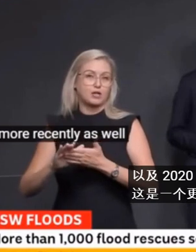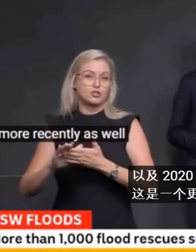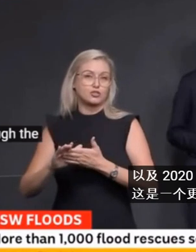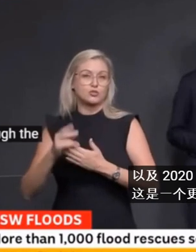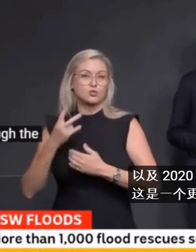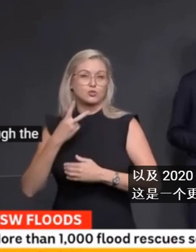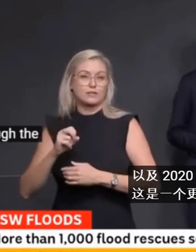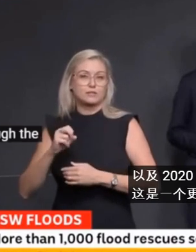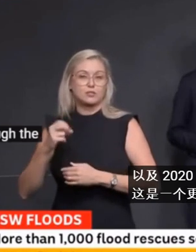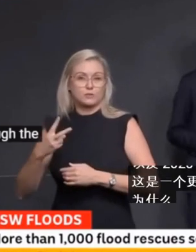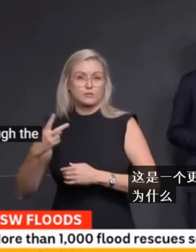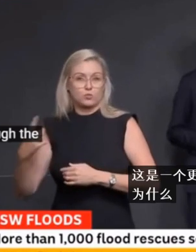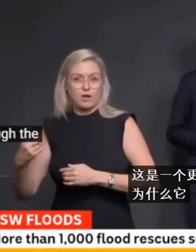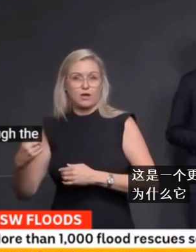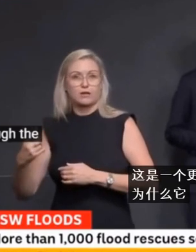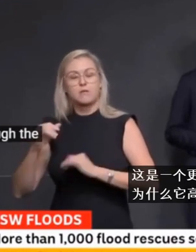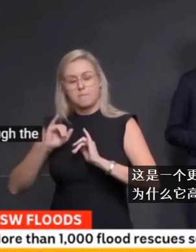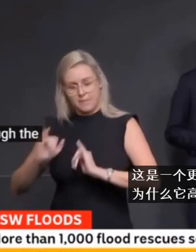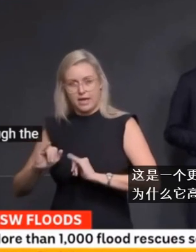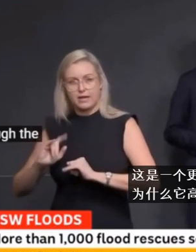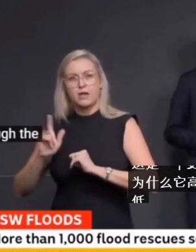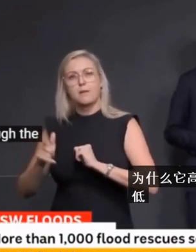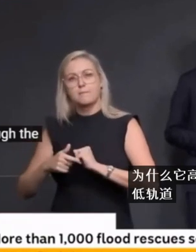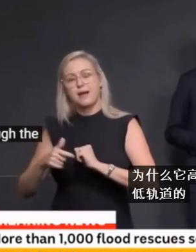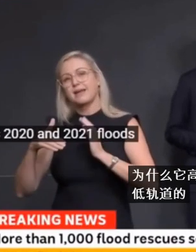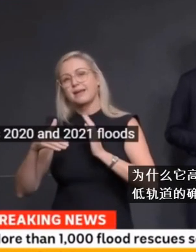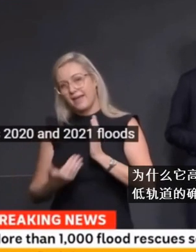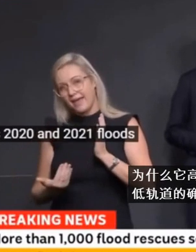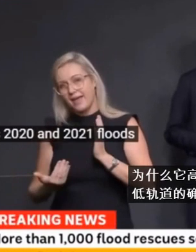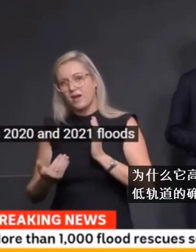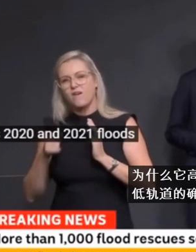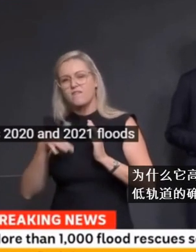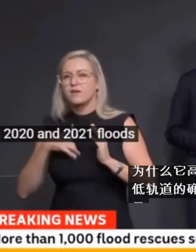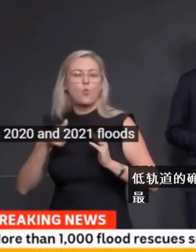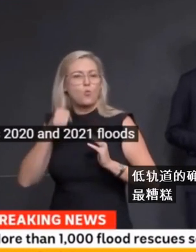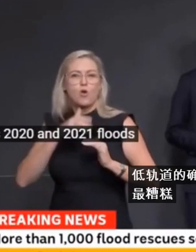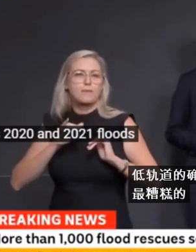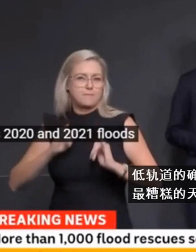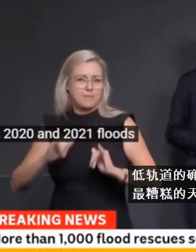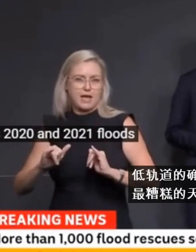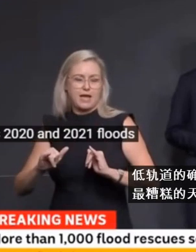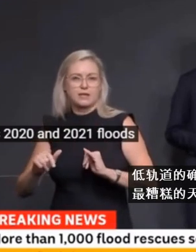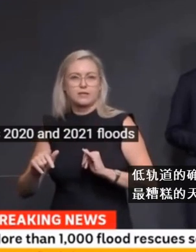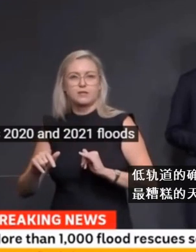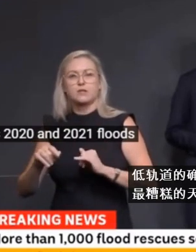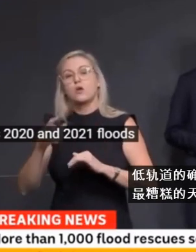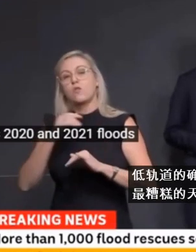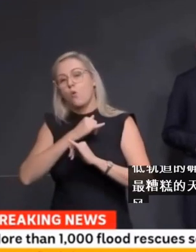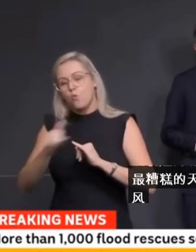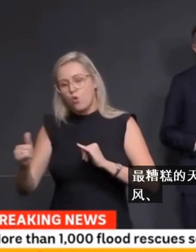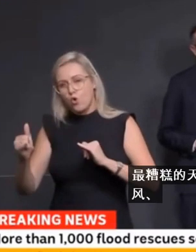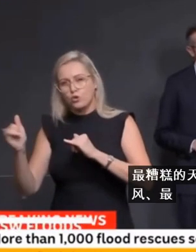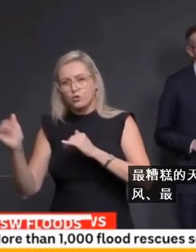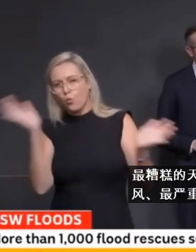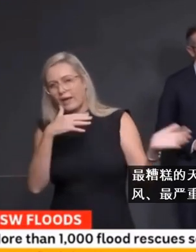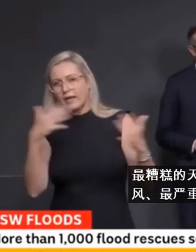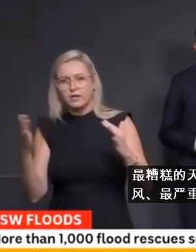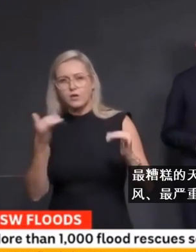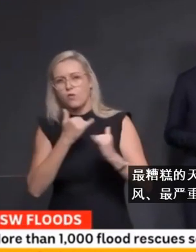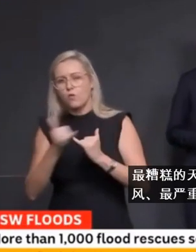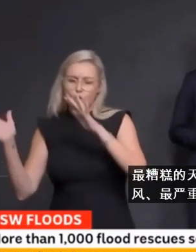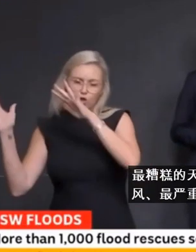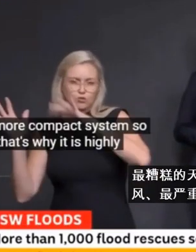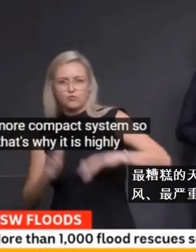of a compact system, so that's why it is highly dependent on where exactly that low tracks, because the worst of the weather, the strongest winds, the heaviest